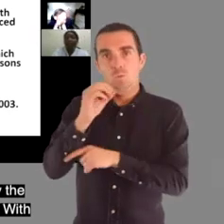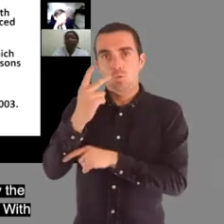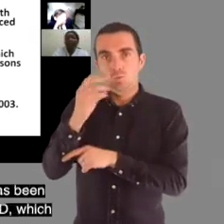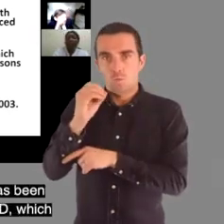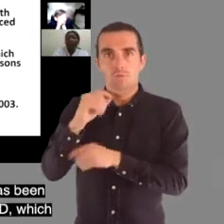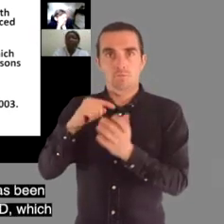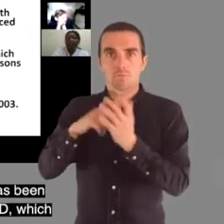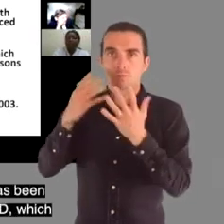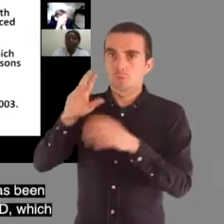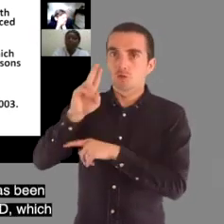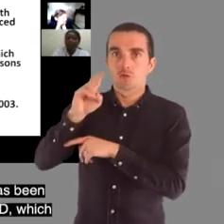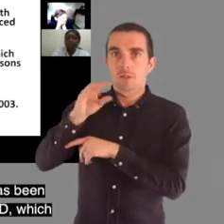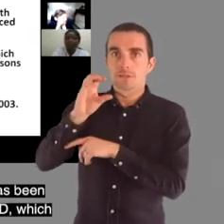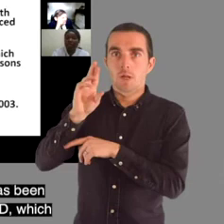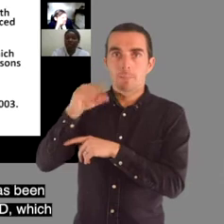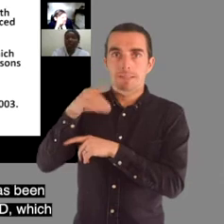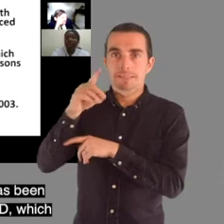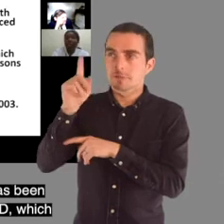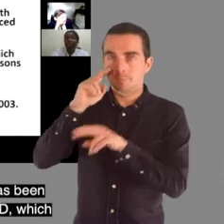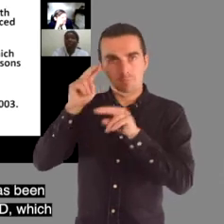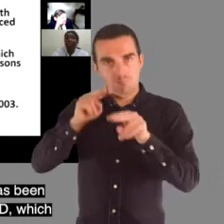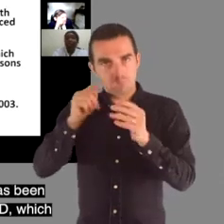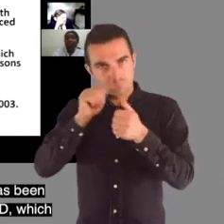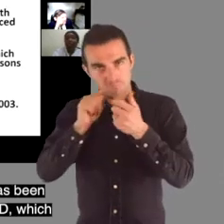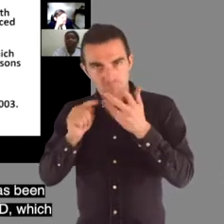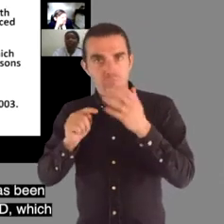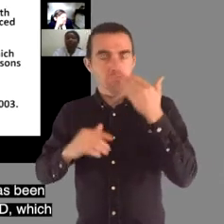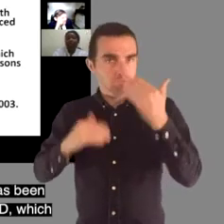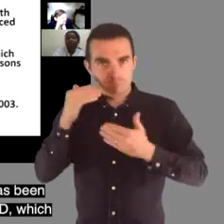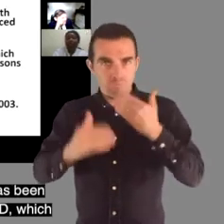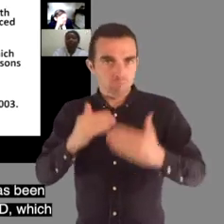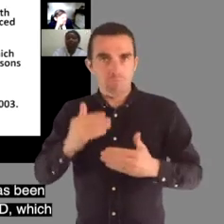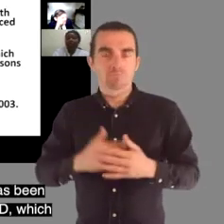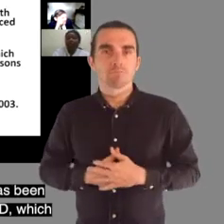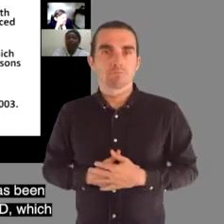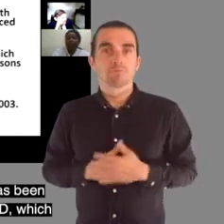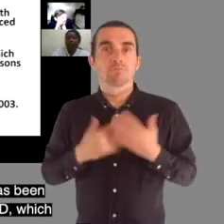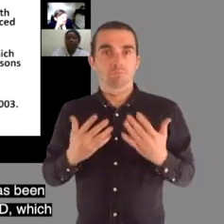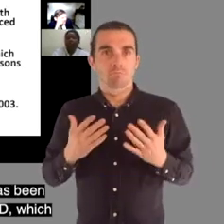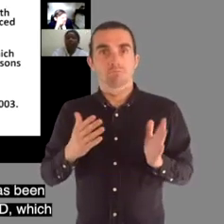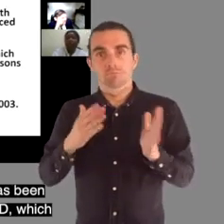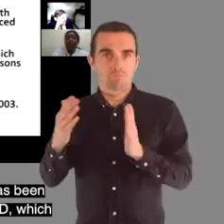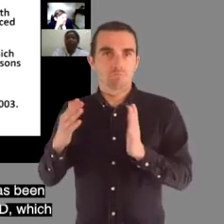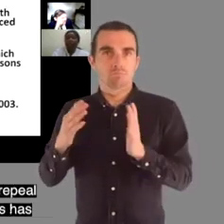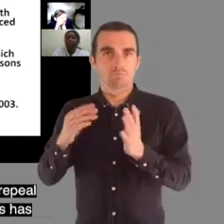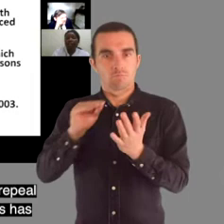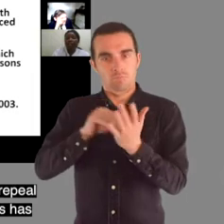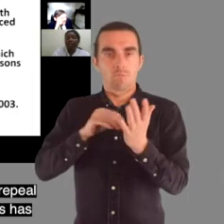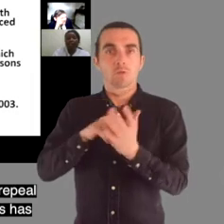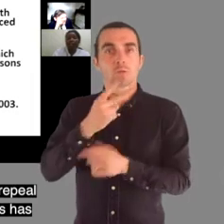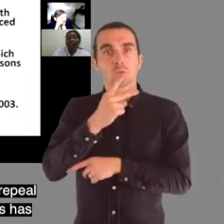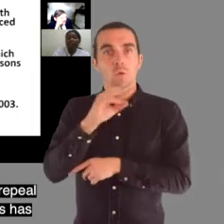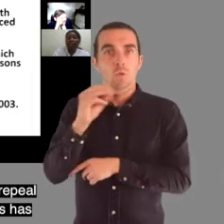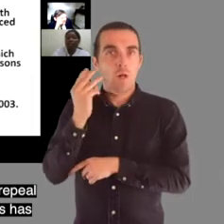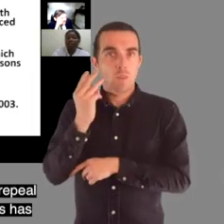Persons with Disability Act 2020, which has been reviewed in line with the UNCRPD, which once